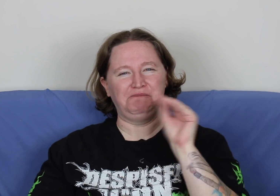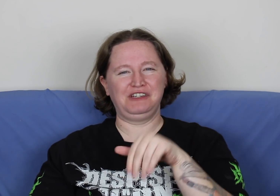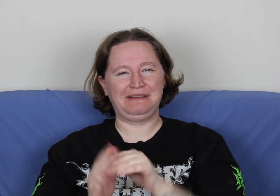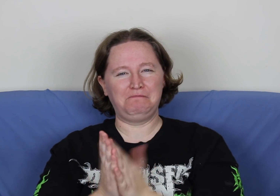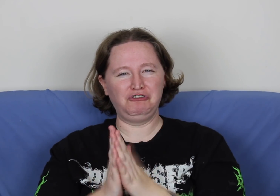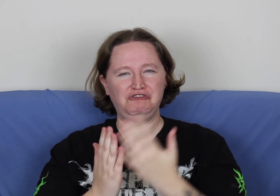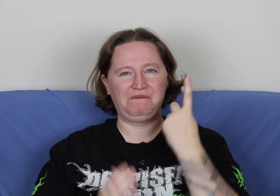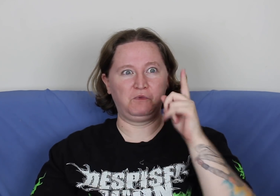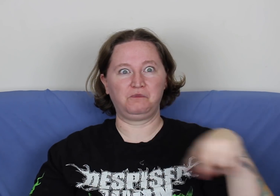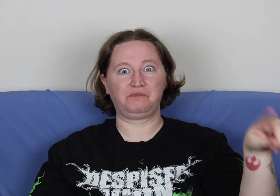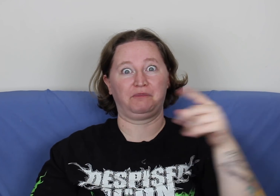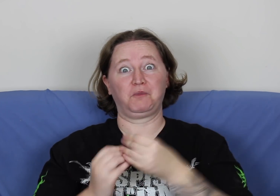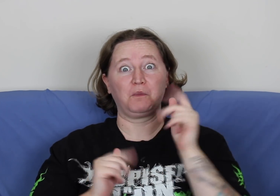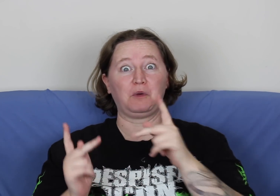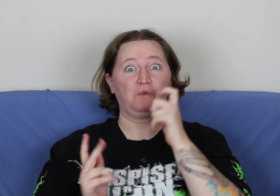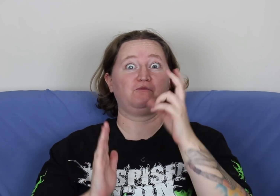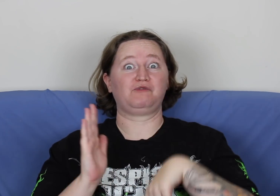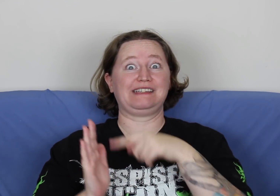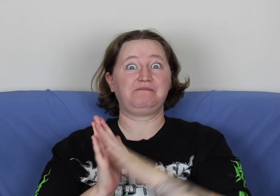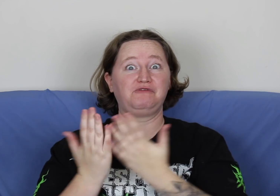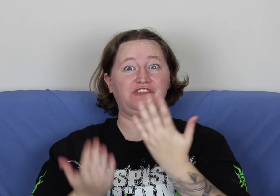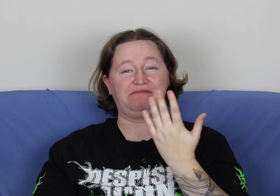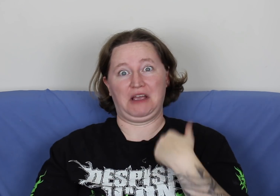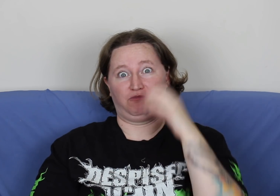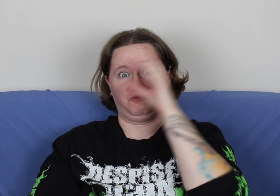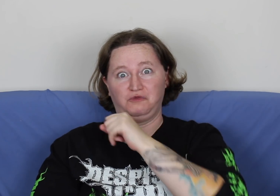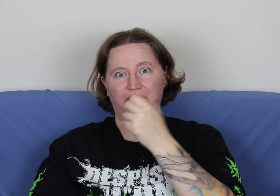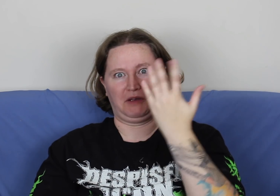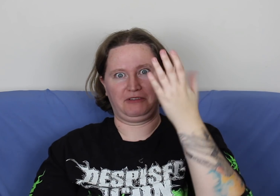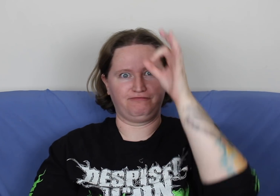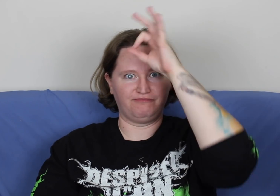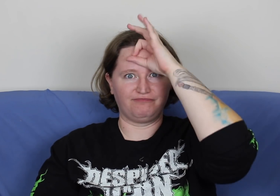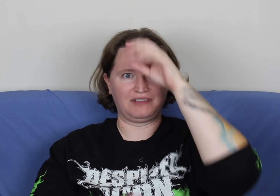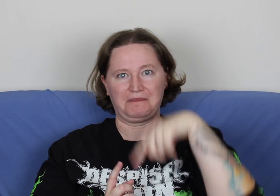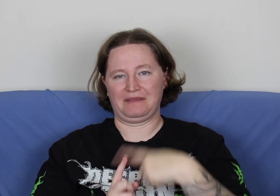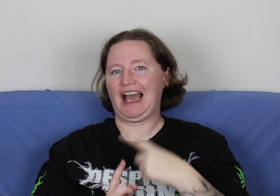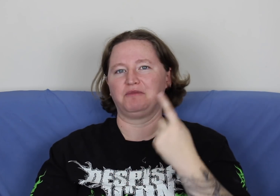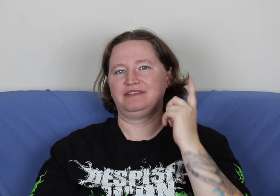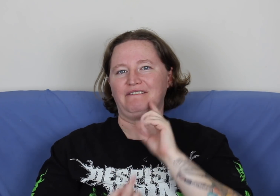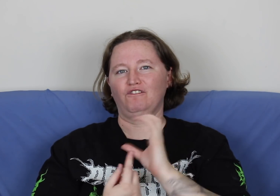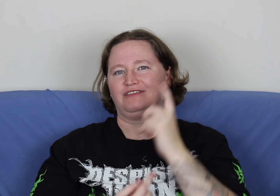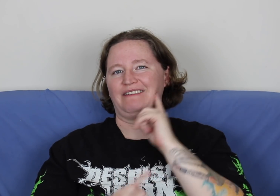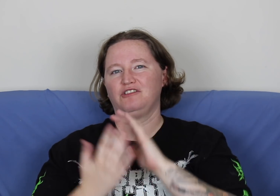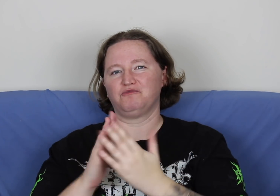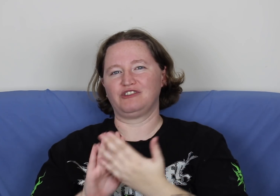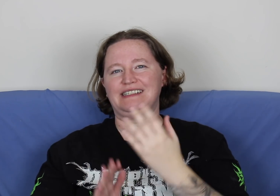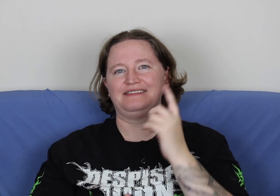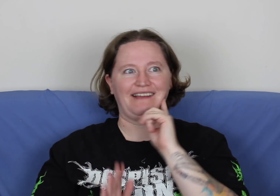took me aback when they put that in the book, because most people who read this book, I'm assuming, know nothing about deaf culture and the deaf